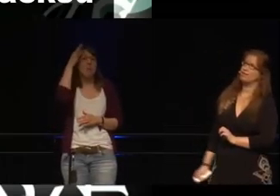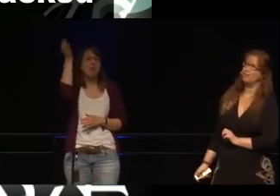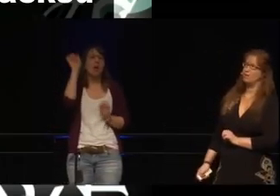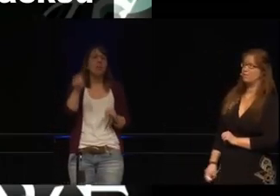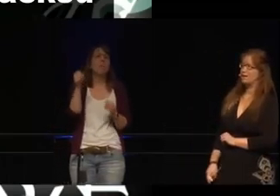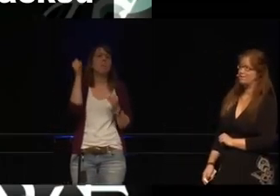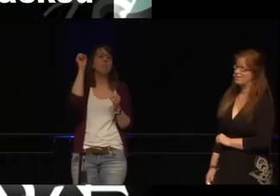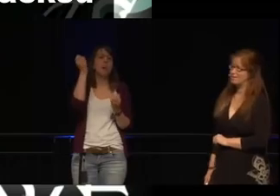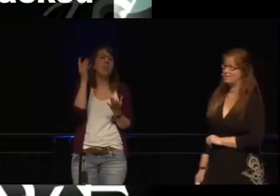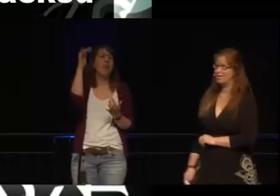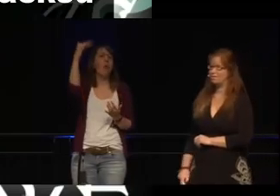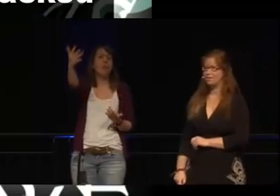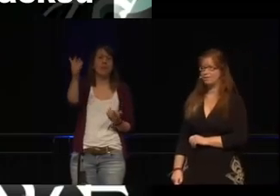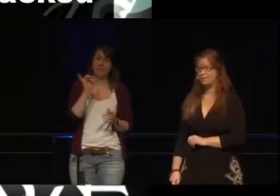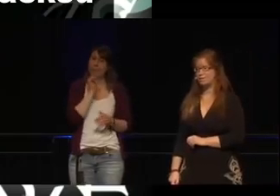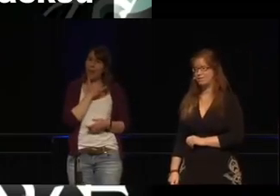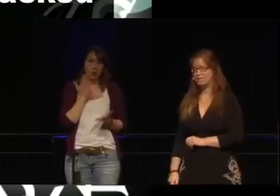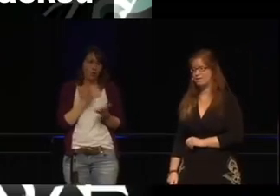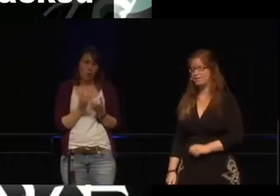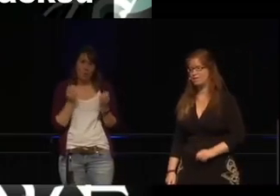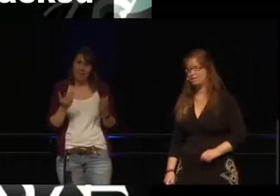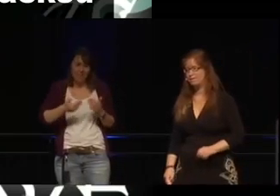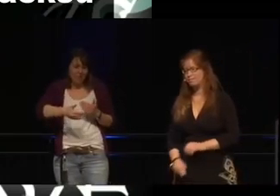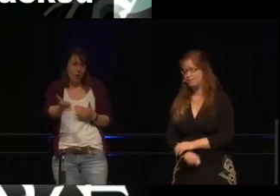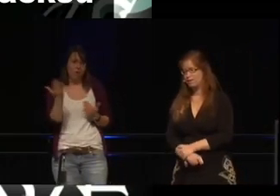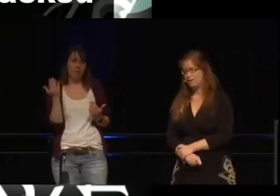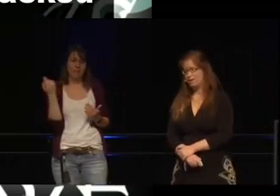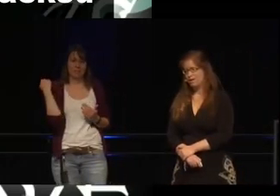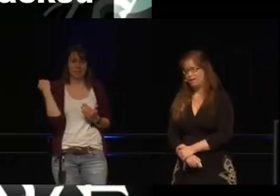future, but we had this in 2016.